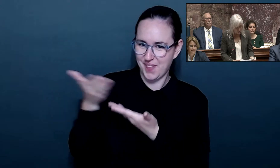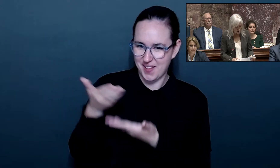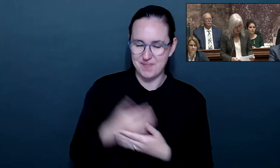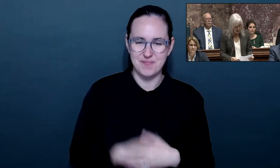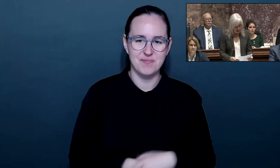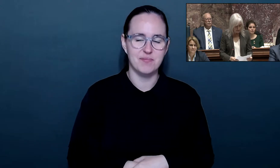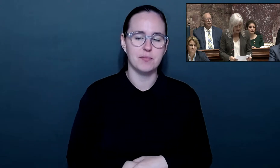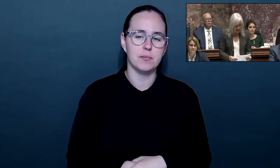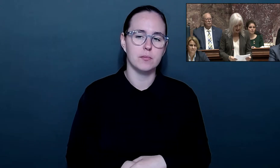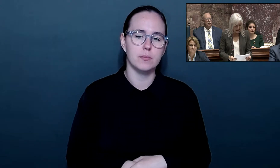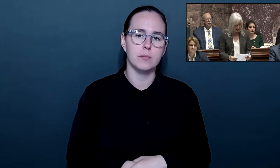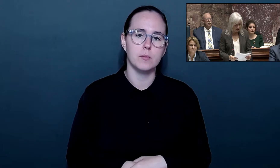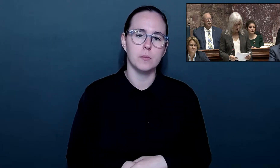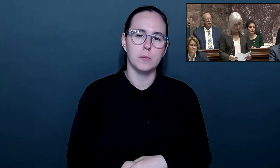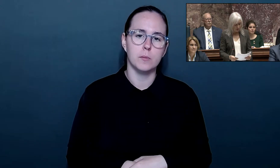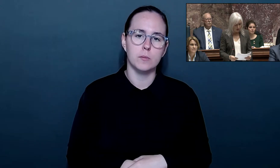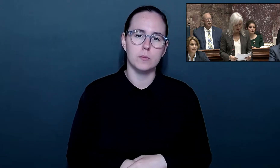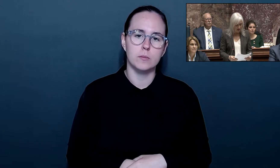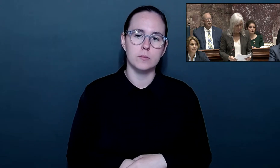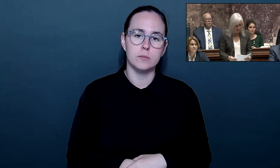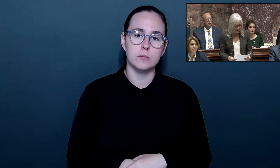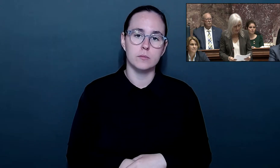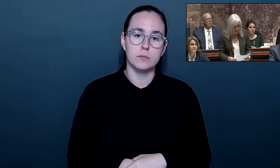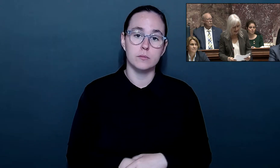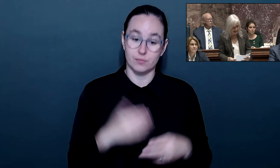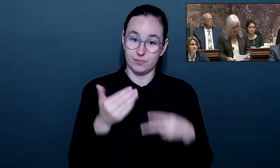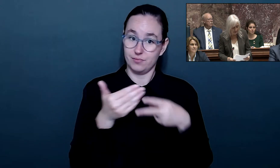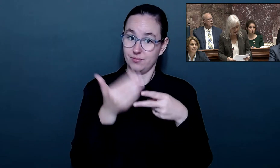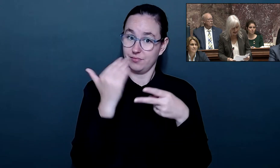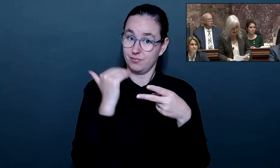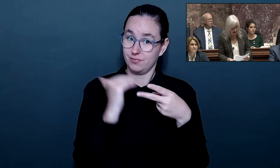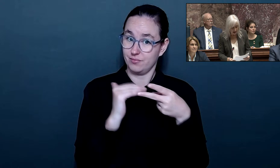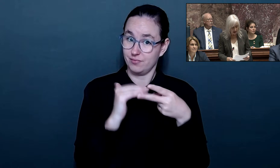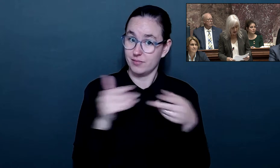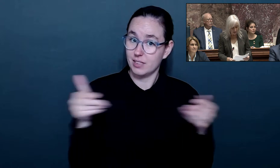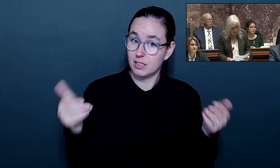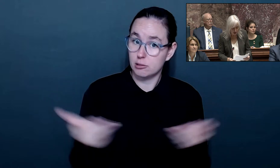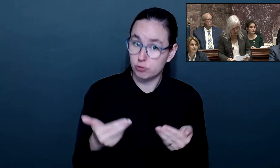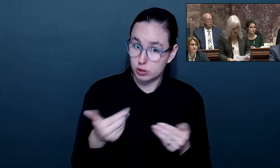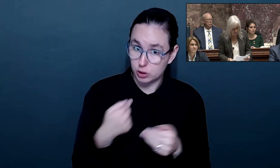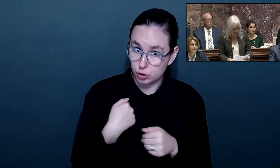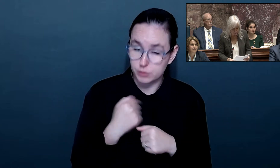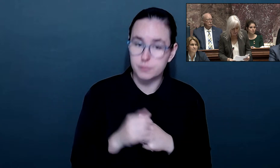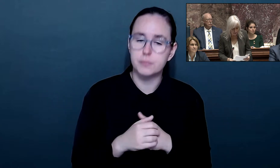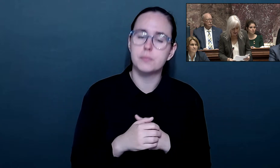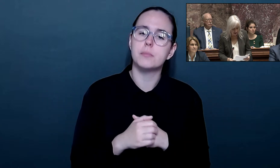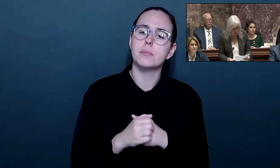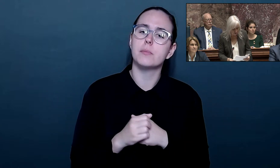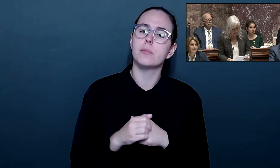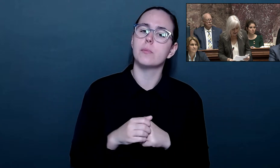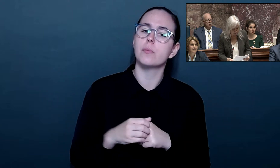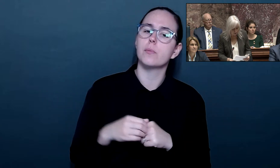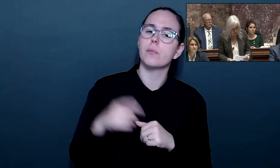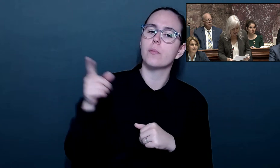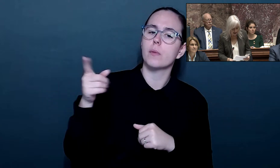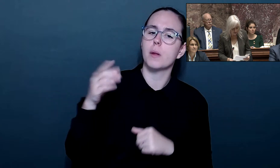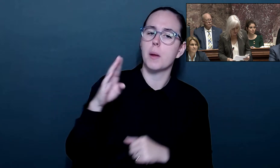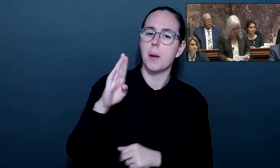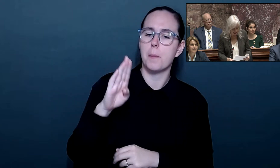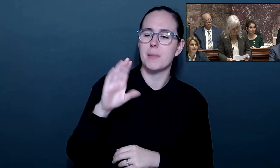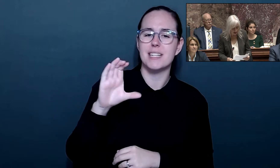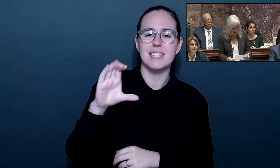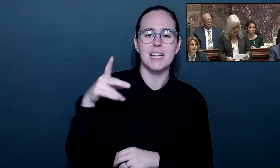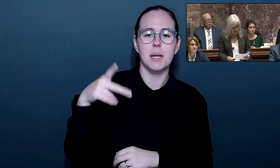I'd also like to welcome the BCPS, British Columbia Public Service Employees